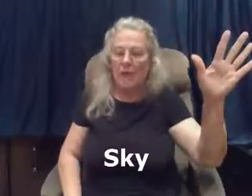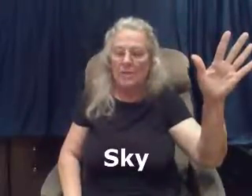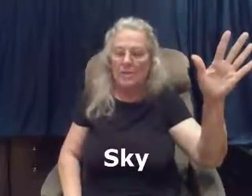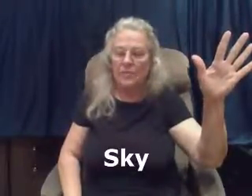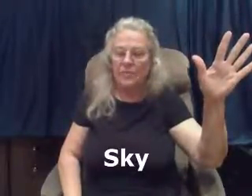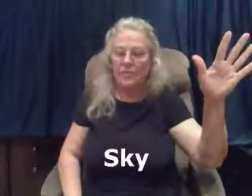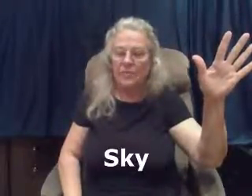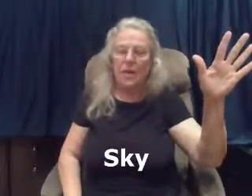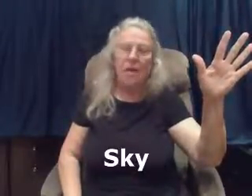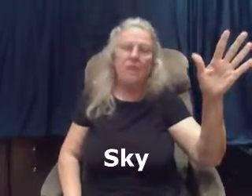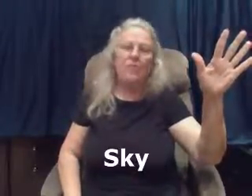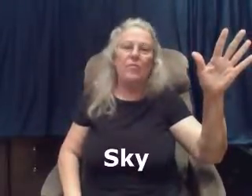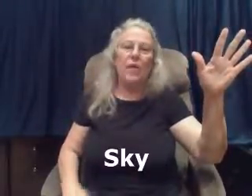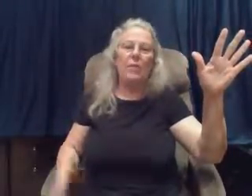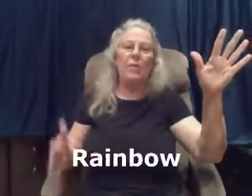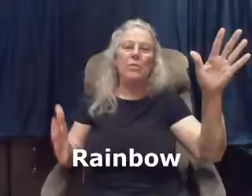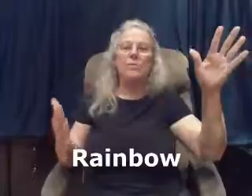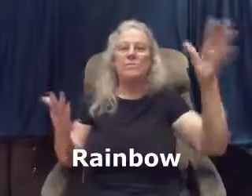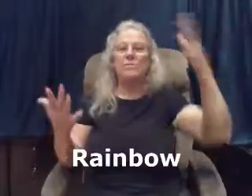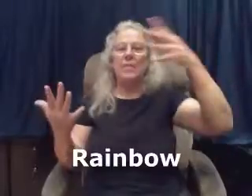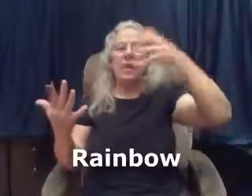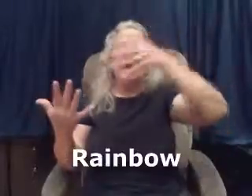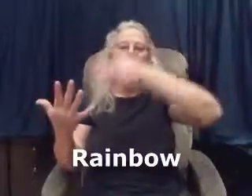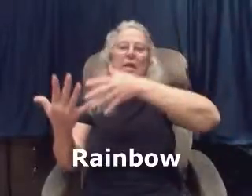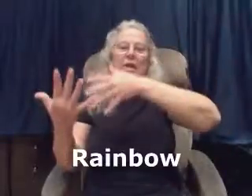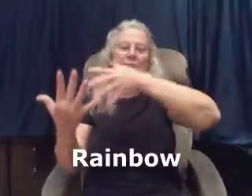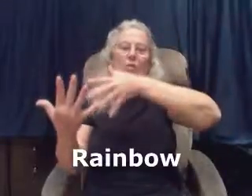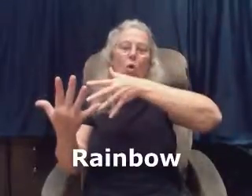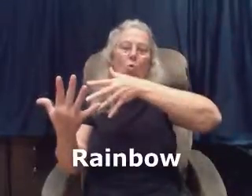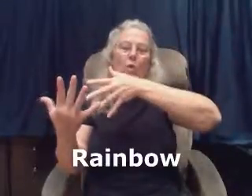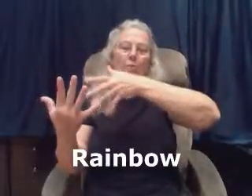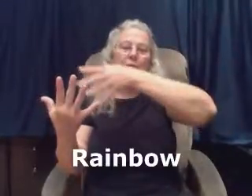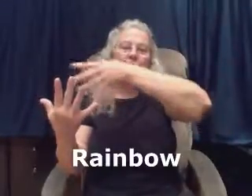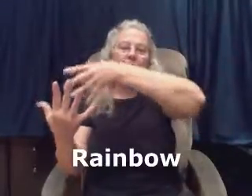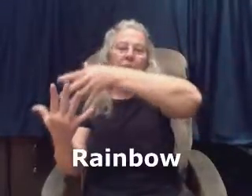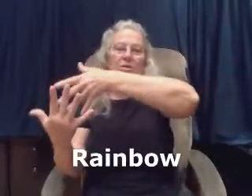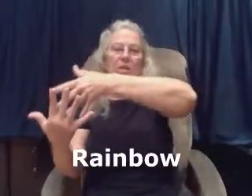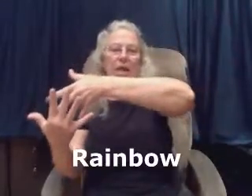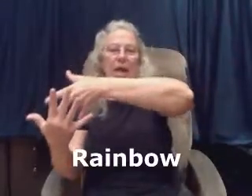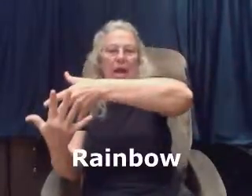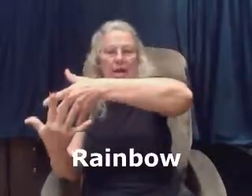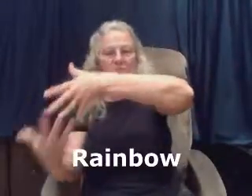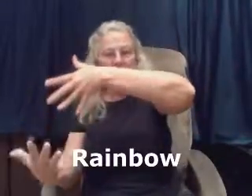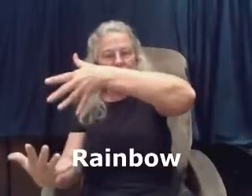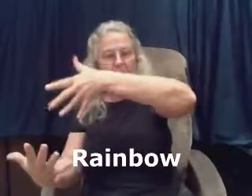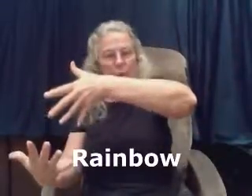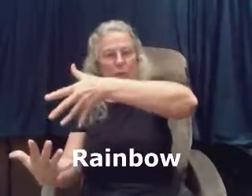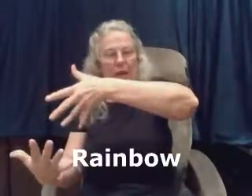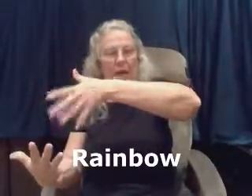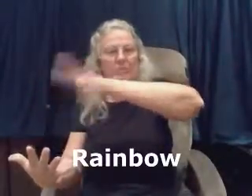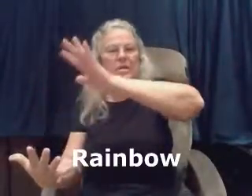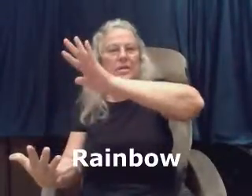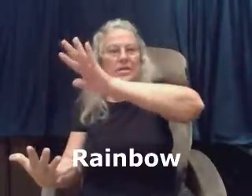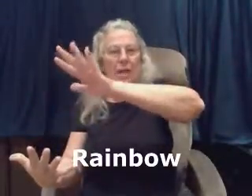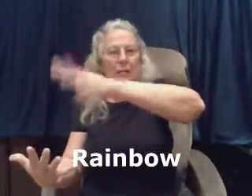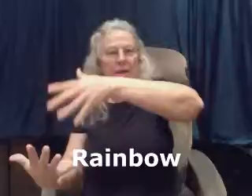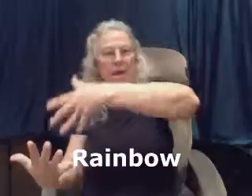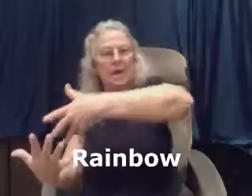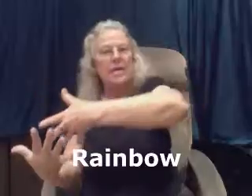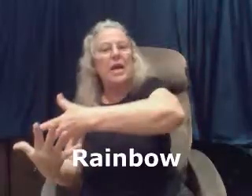skies. Rainbows, if you open up your fingers and both hands, dominant hand